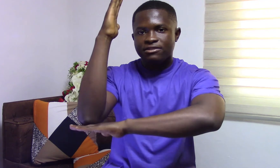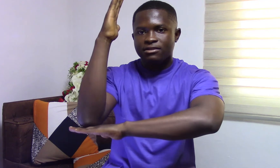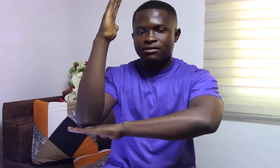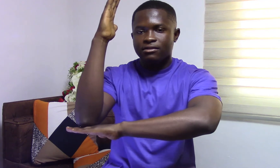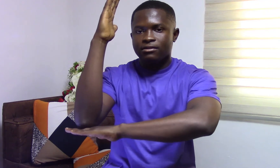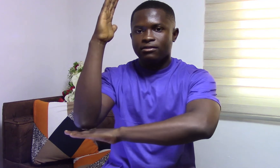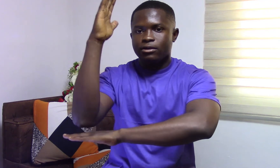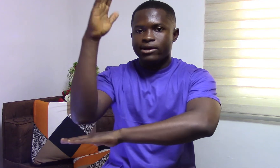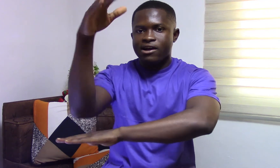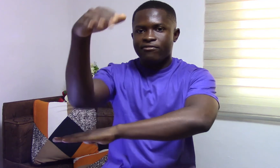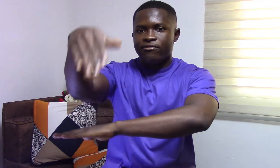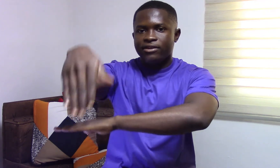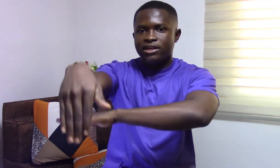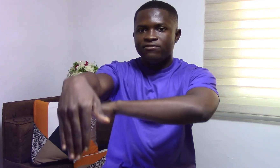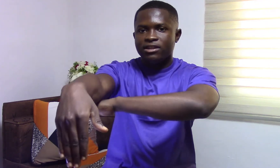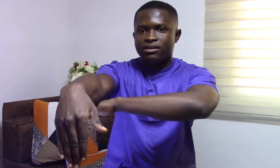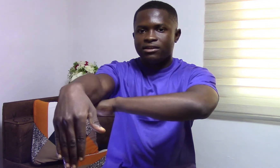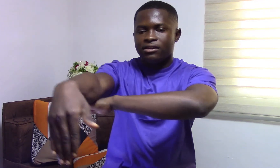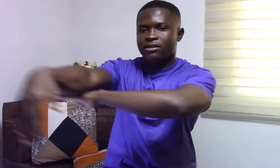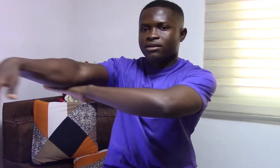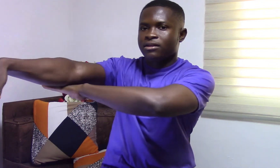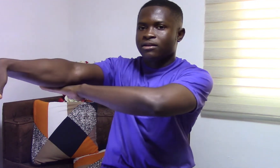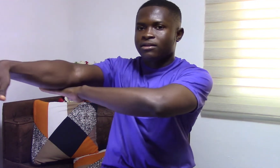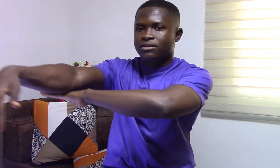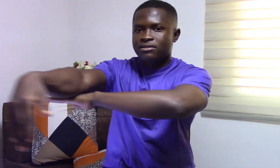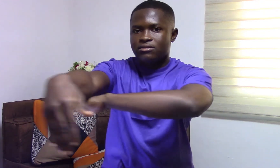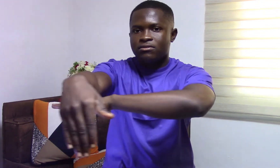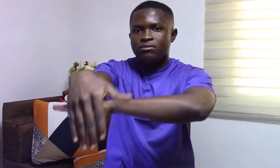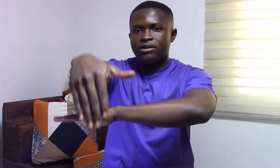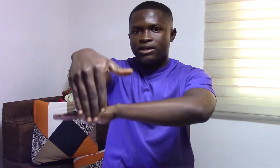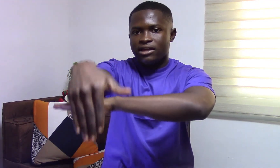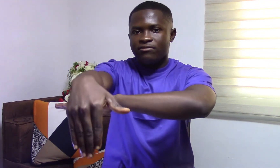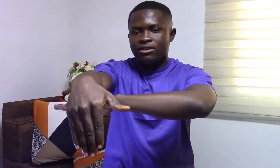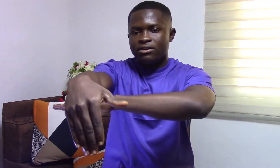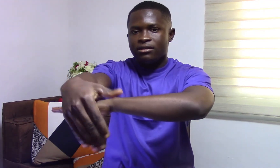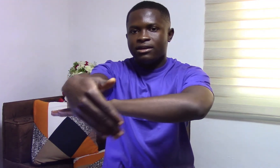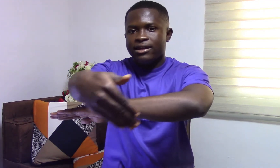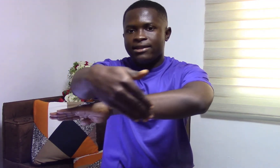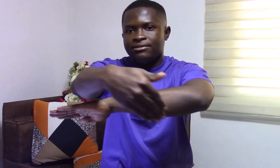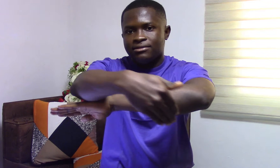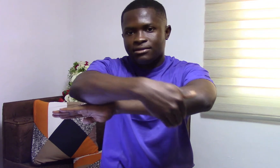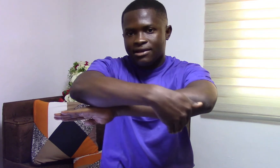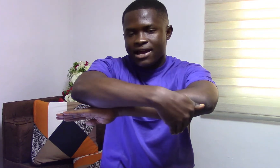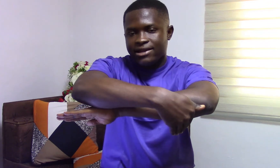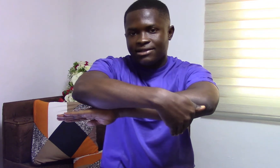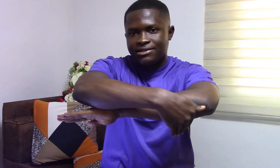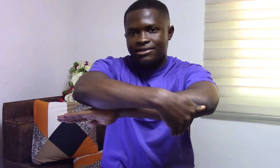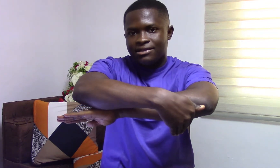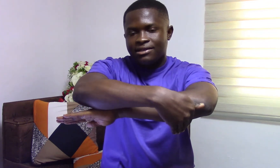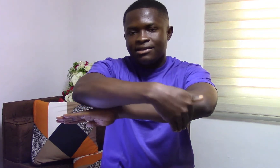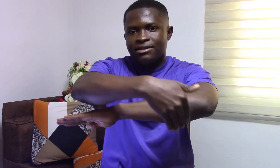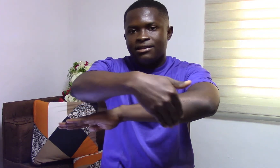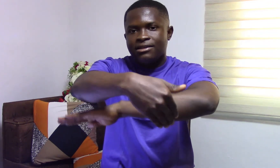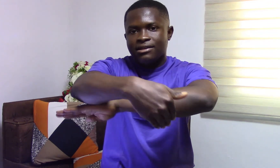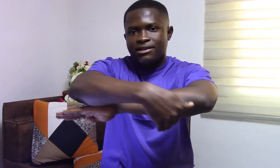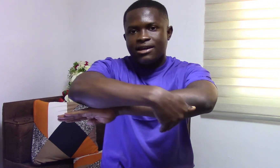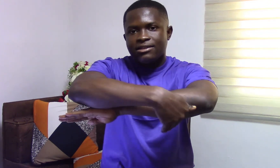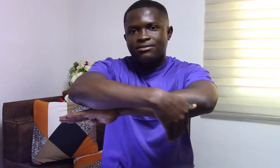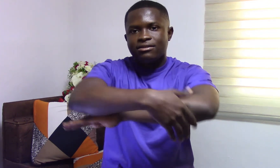Afternoon. Then we have evening. So evening, and then night. Night. So if you want to